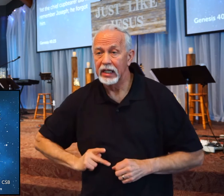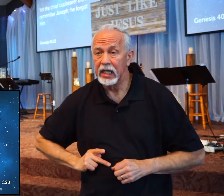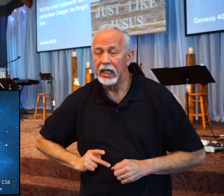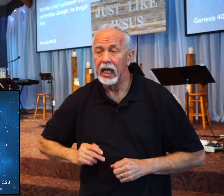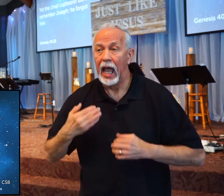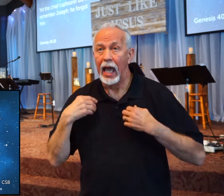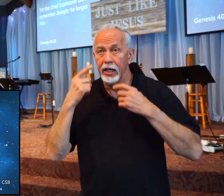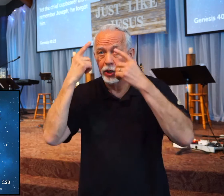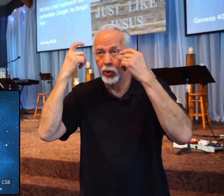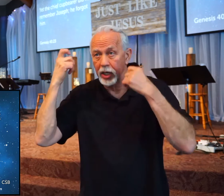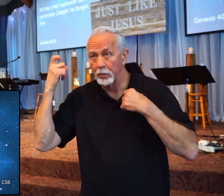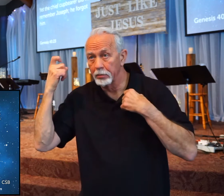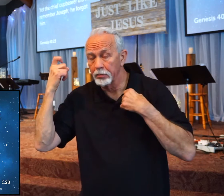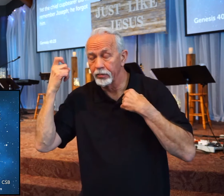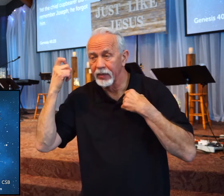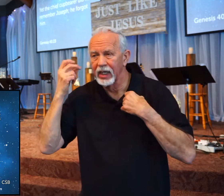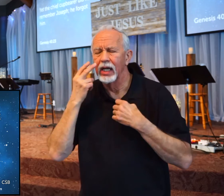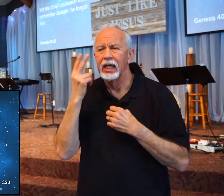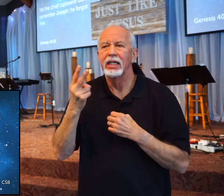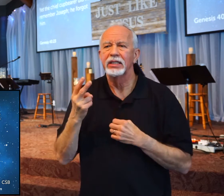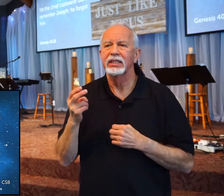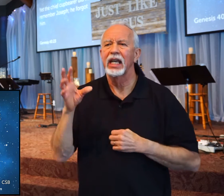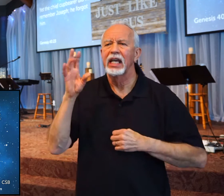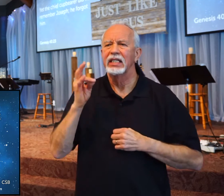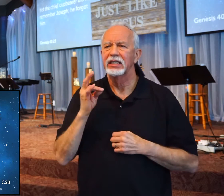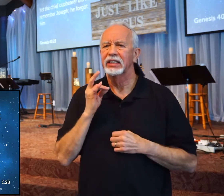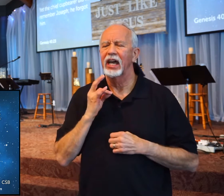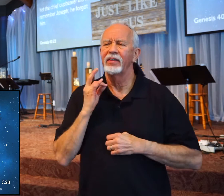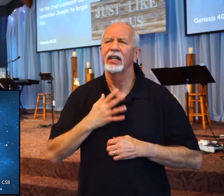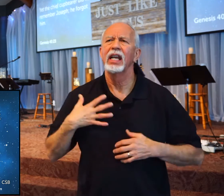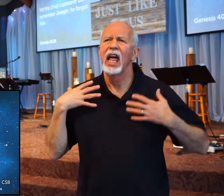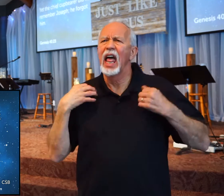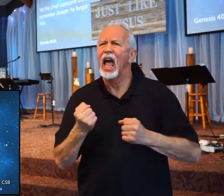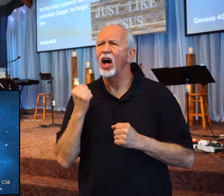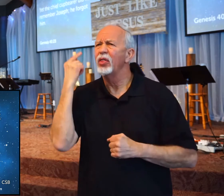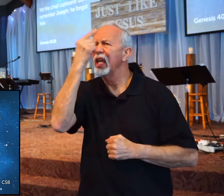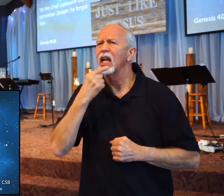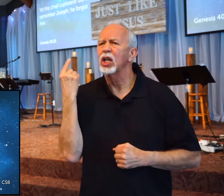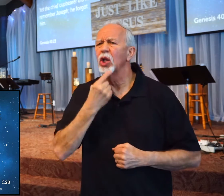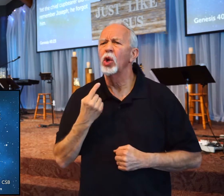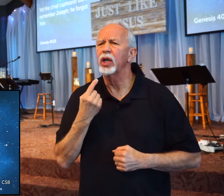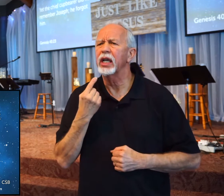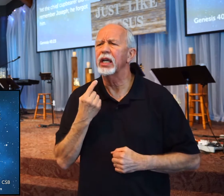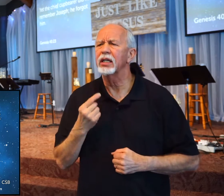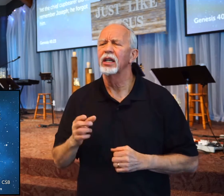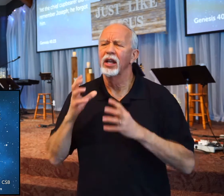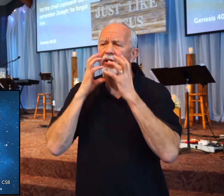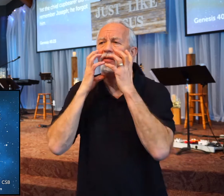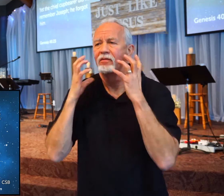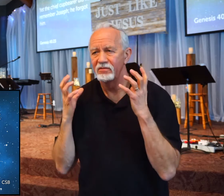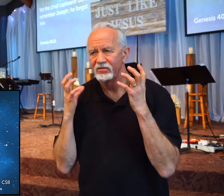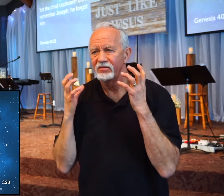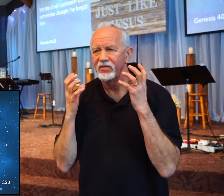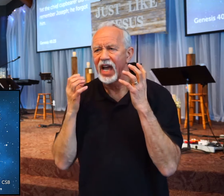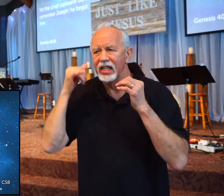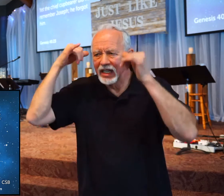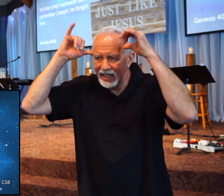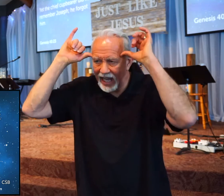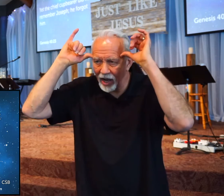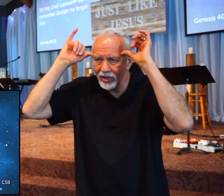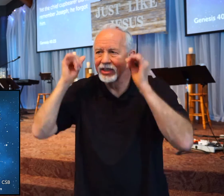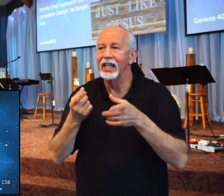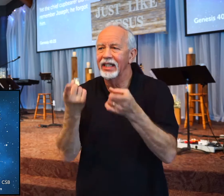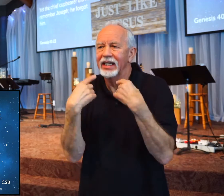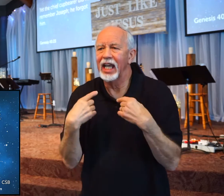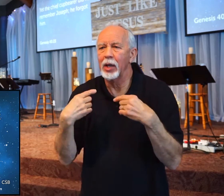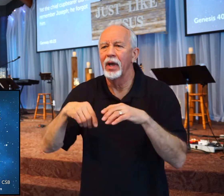had a dream. He saw seven healthy-looking, clearly well-fed cows that came